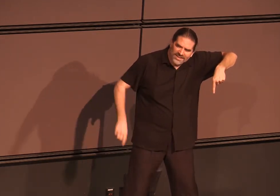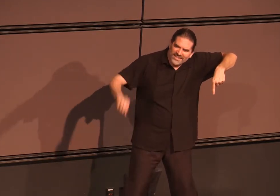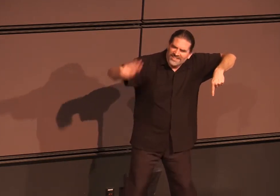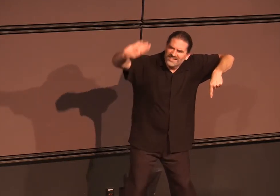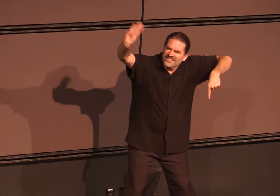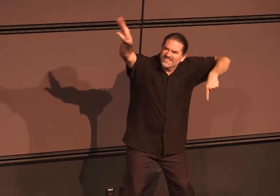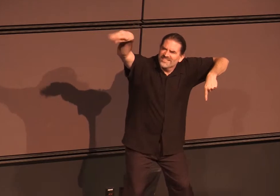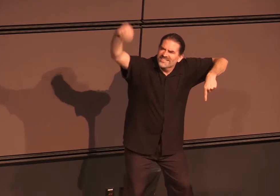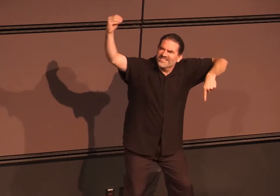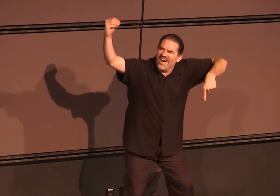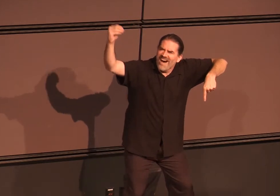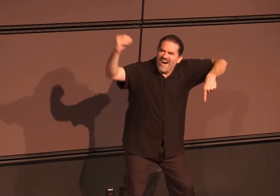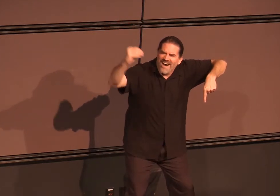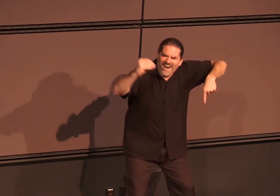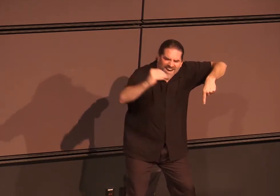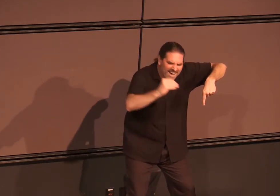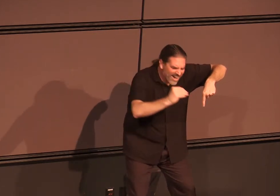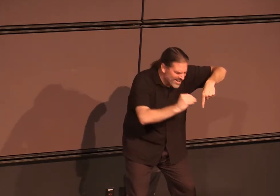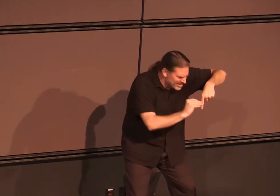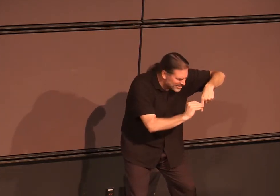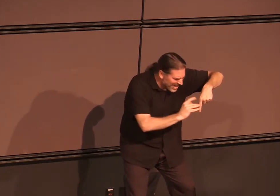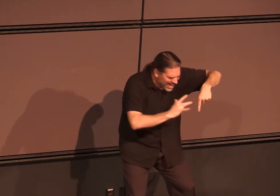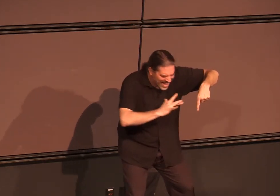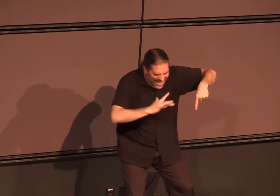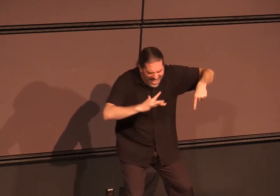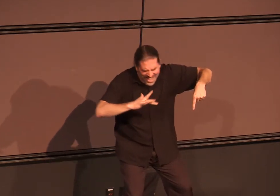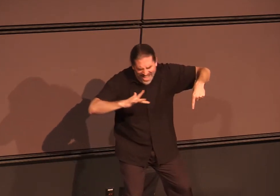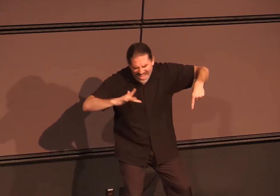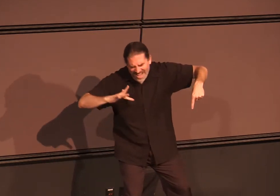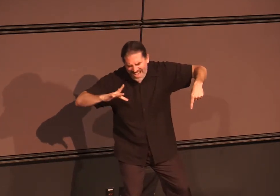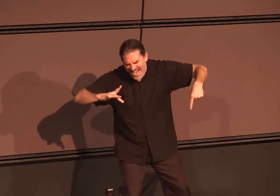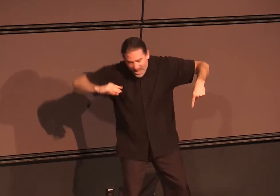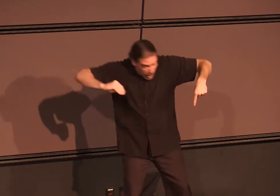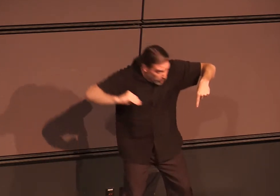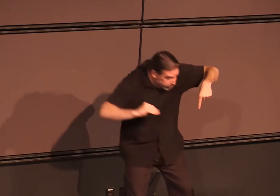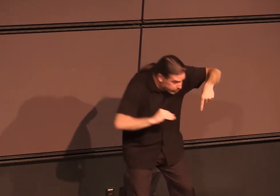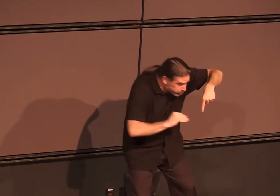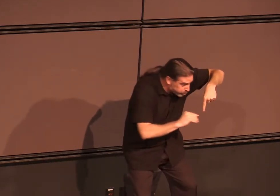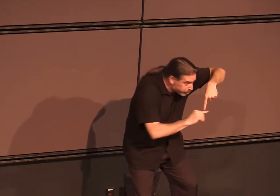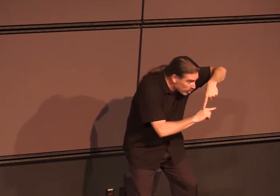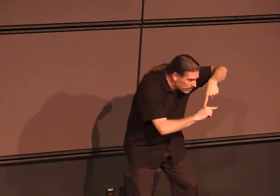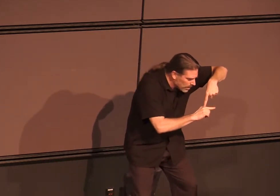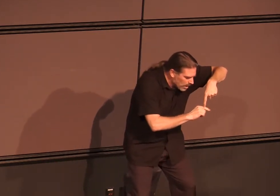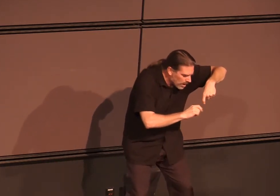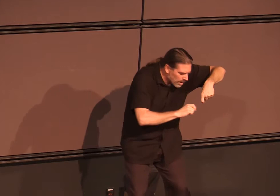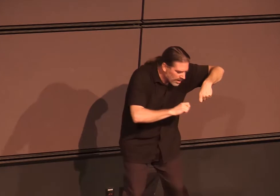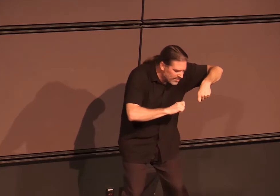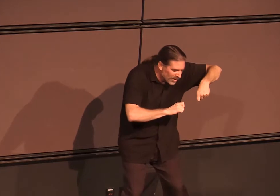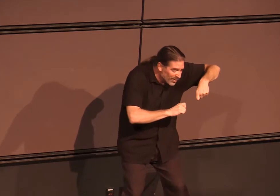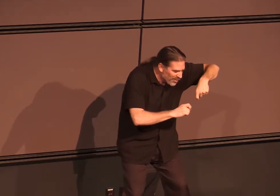meets the sun light glistening right through the drops.